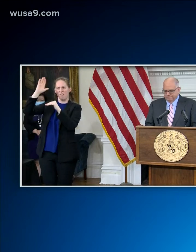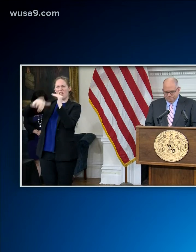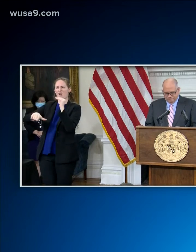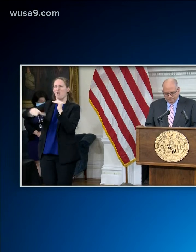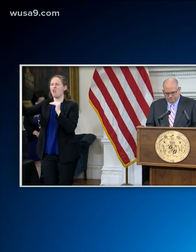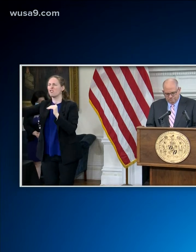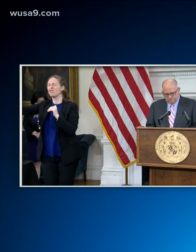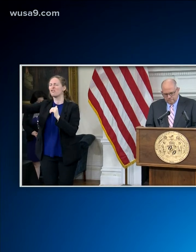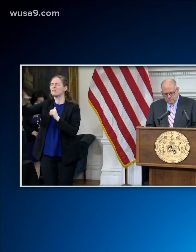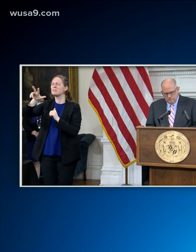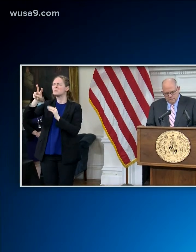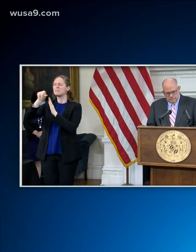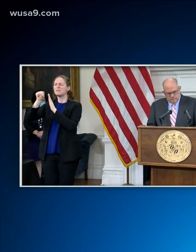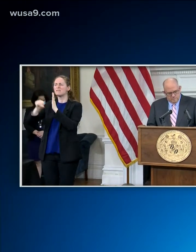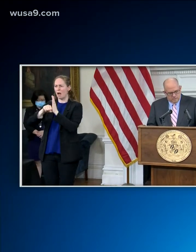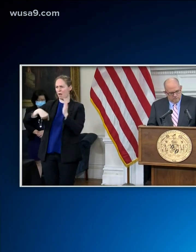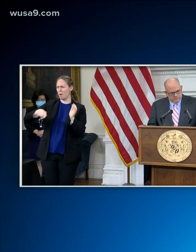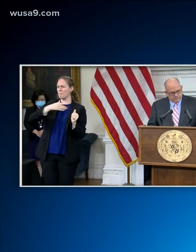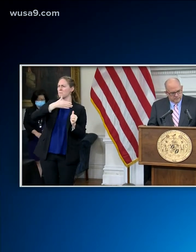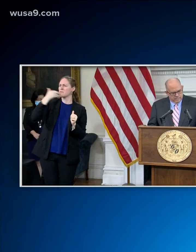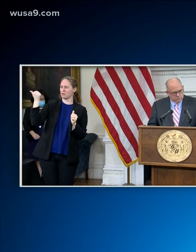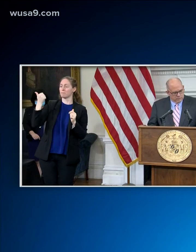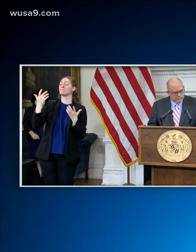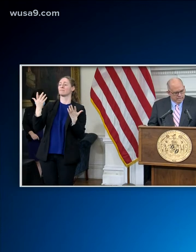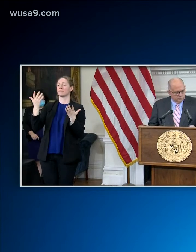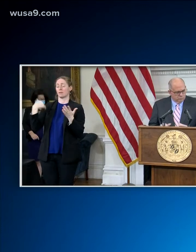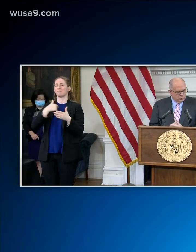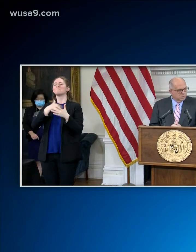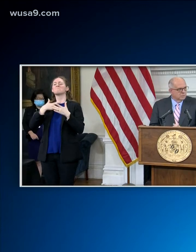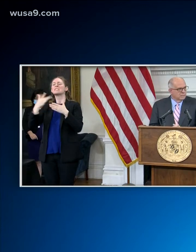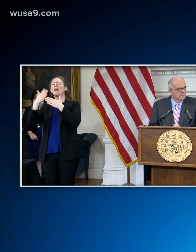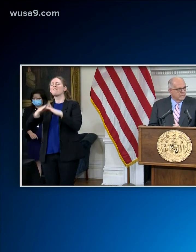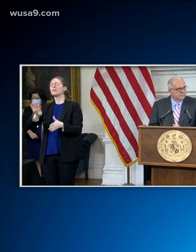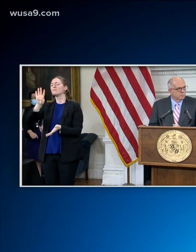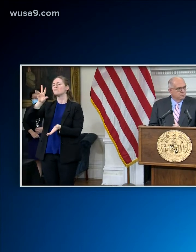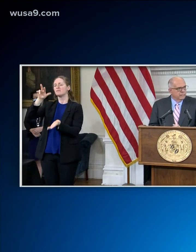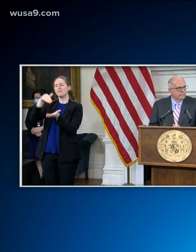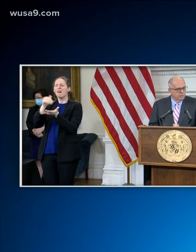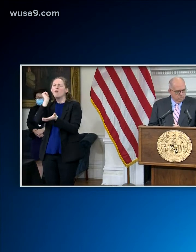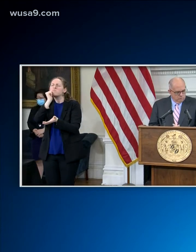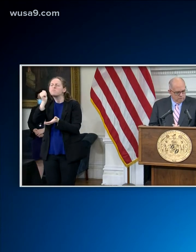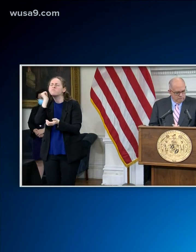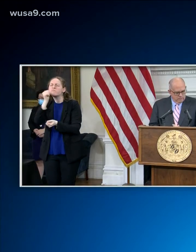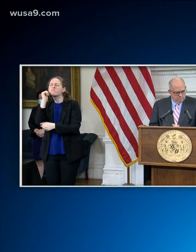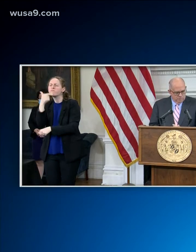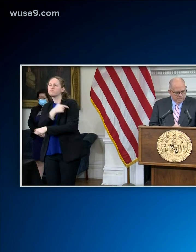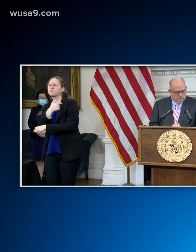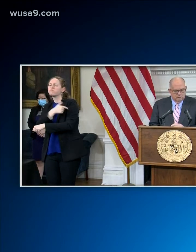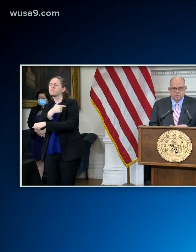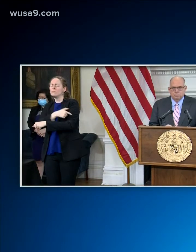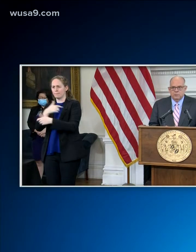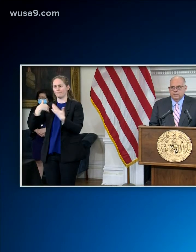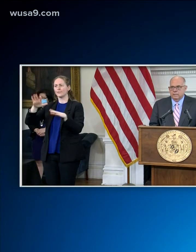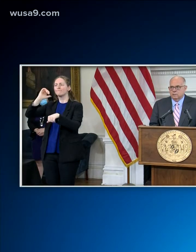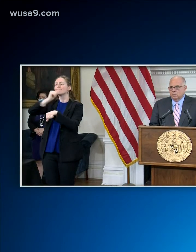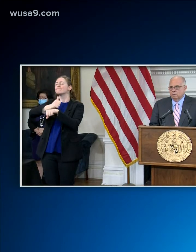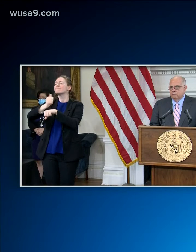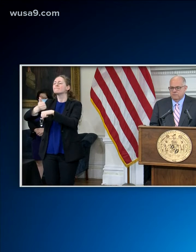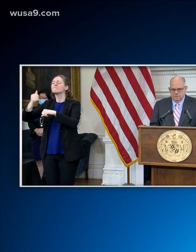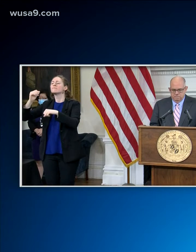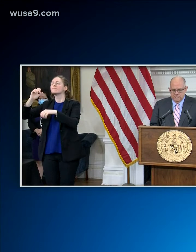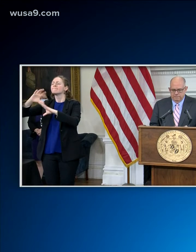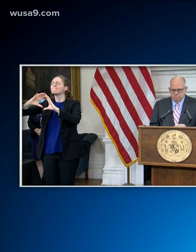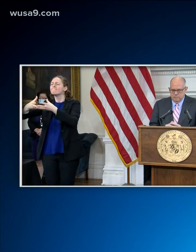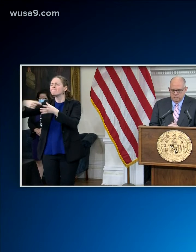day. The Maryland Vaccine Equity Task Force has completed or is in the process of completing a total